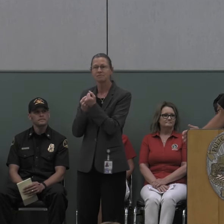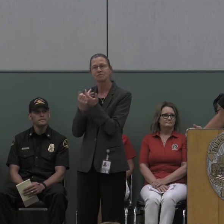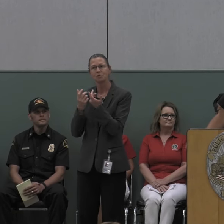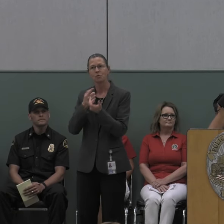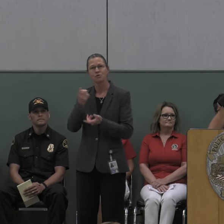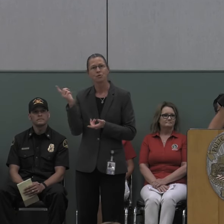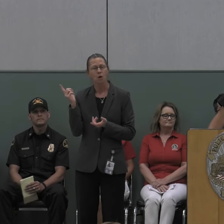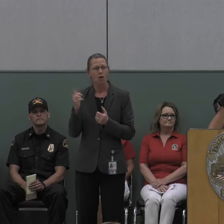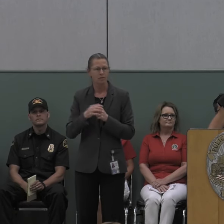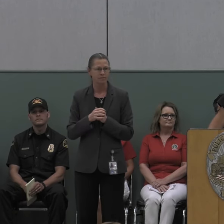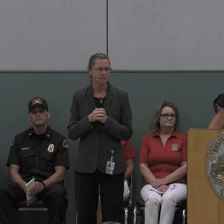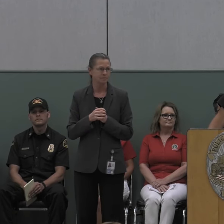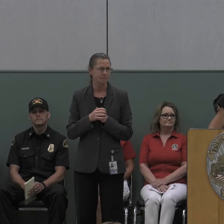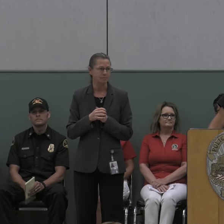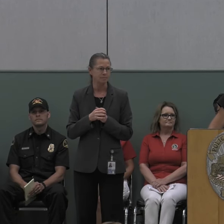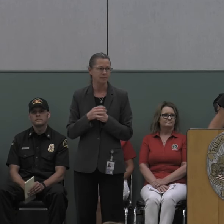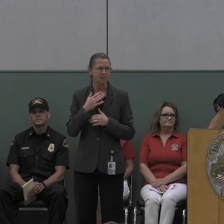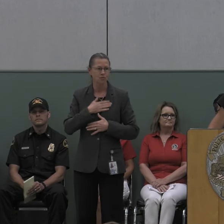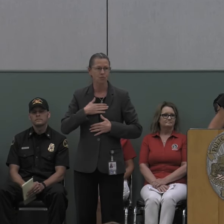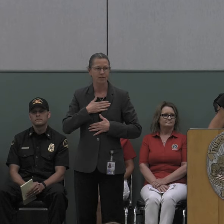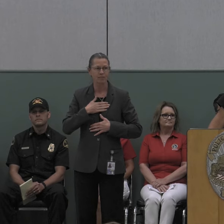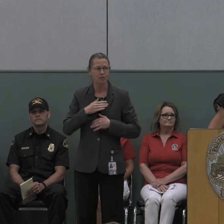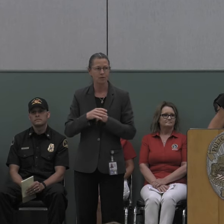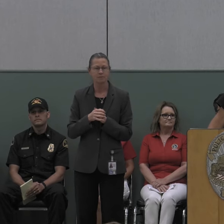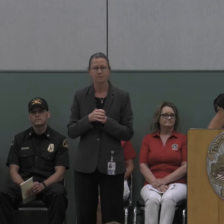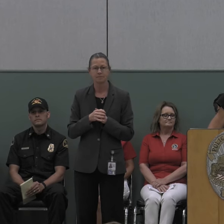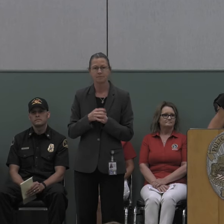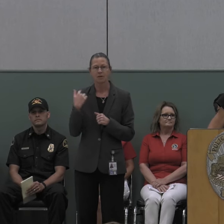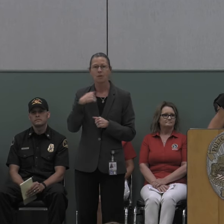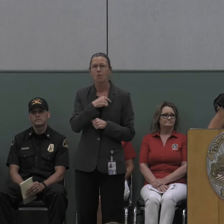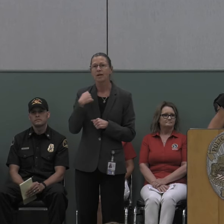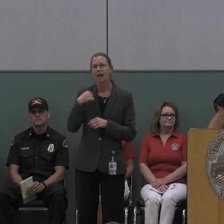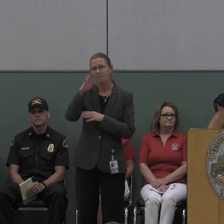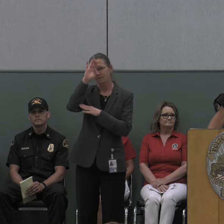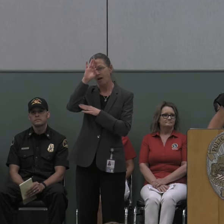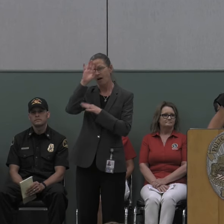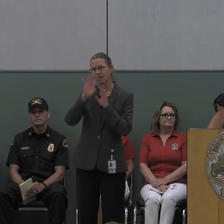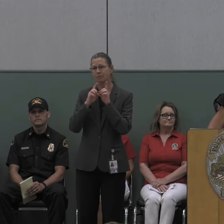We had fire departments from all over the place here.